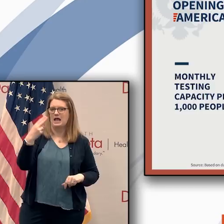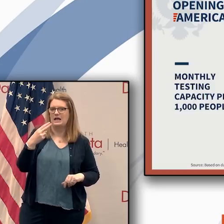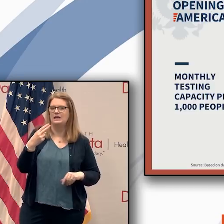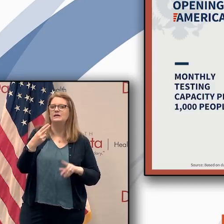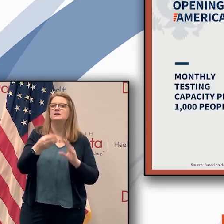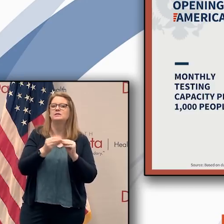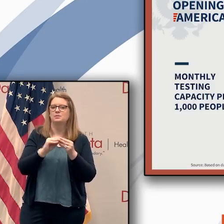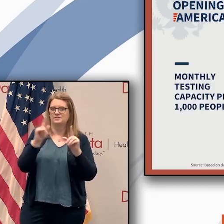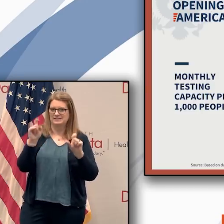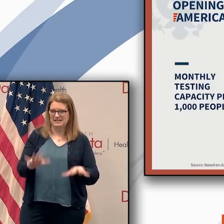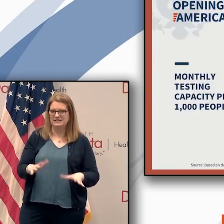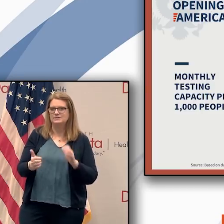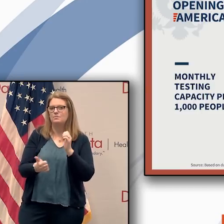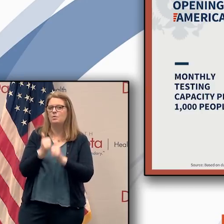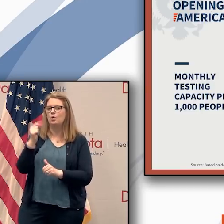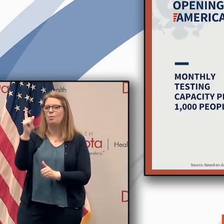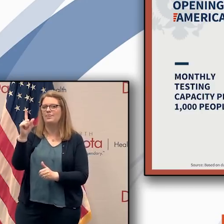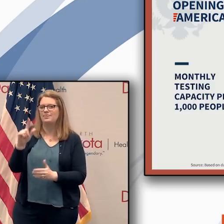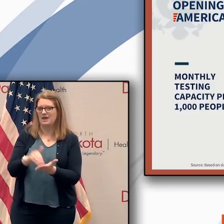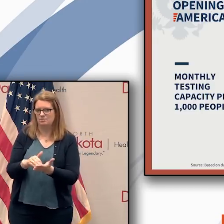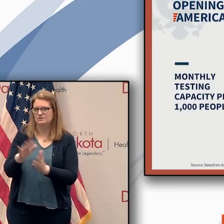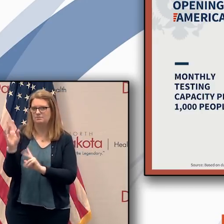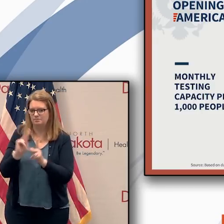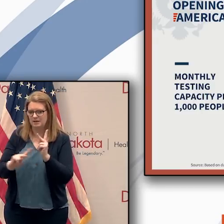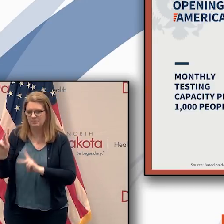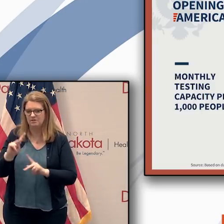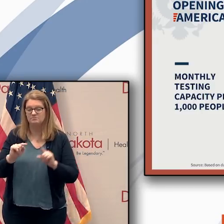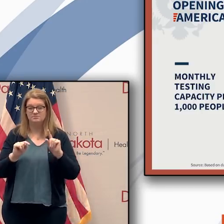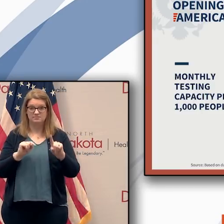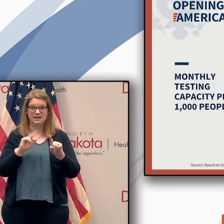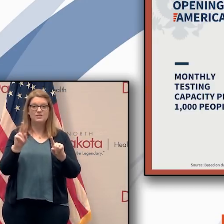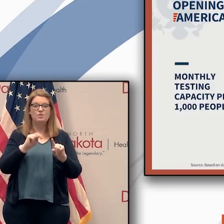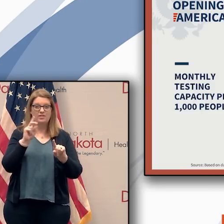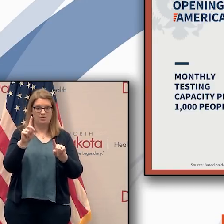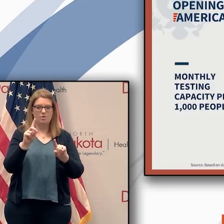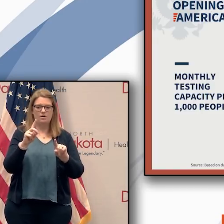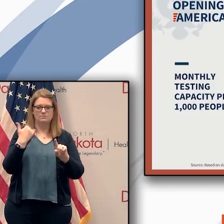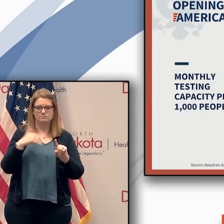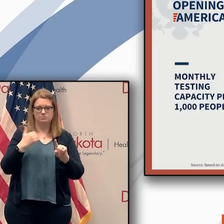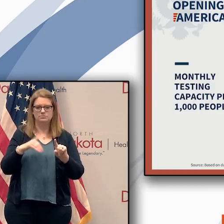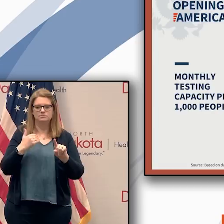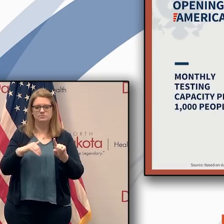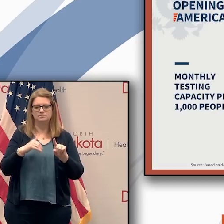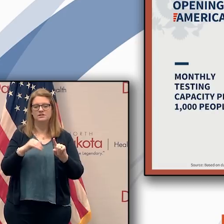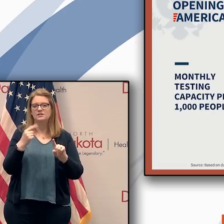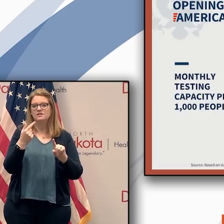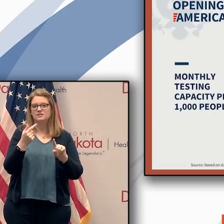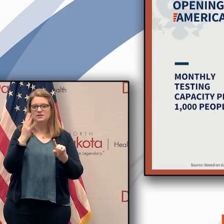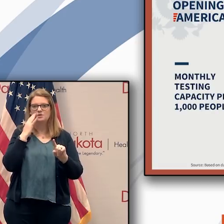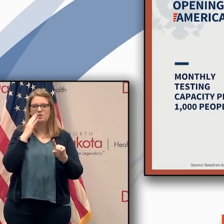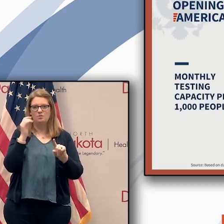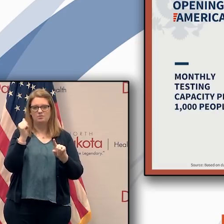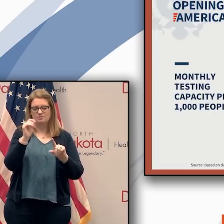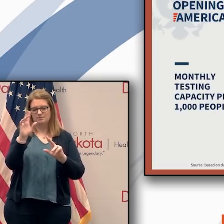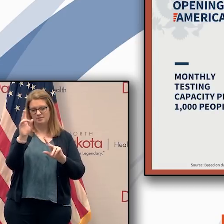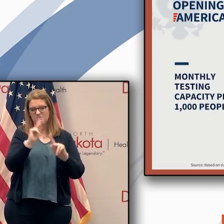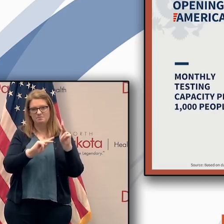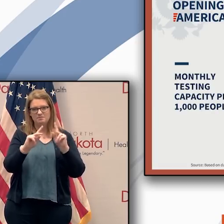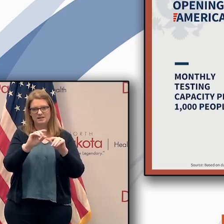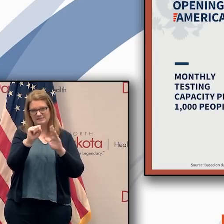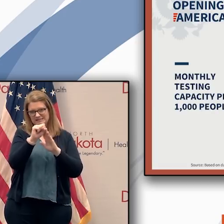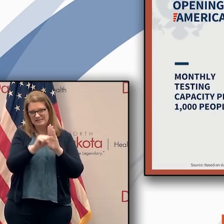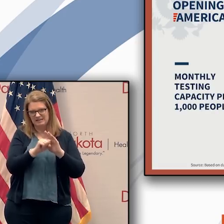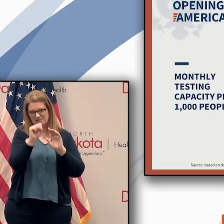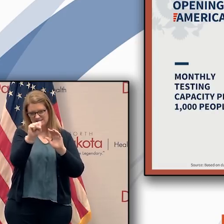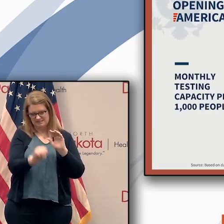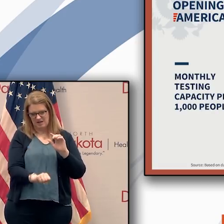1,000 people. And of course, North Dakota has got in a good spot with our neighbors, Great Plains neighbors to the south, where we're in a part of